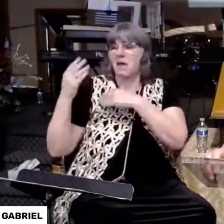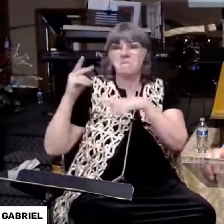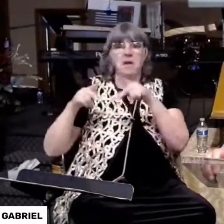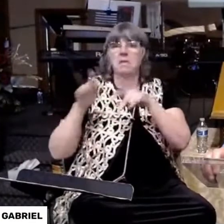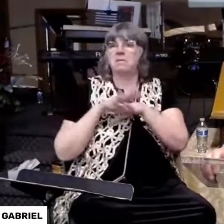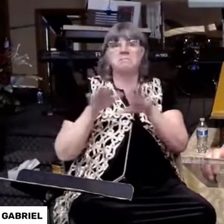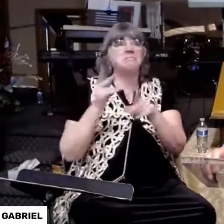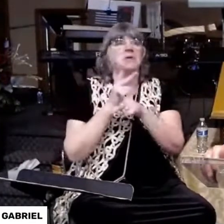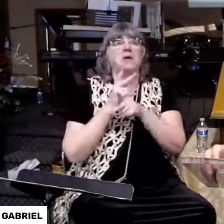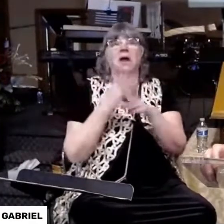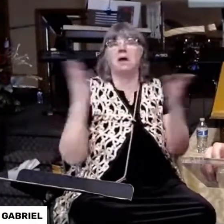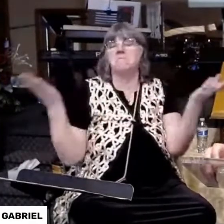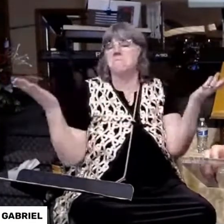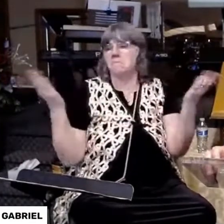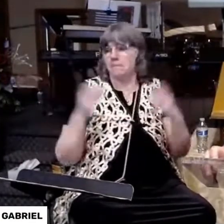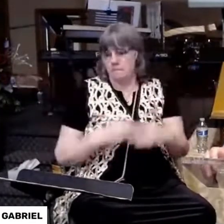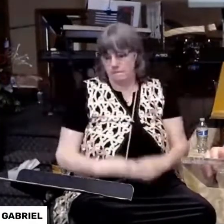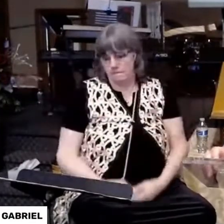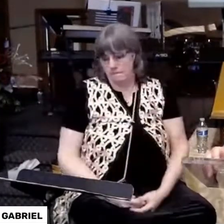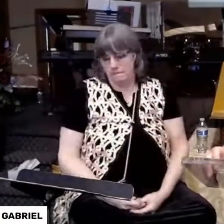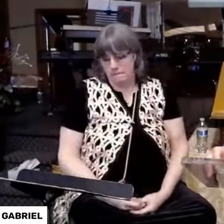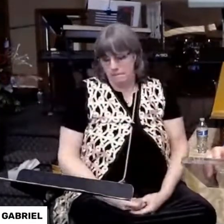things.